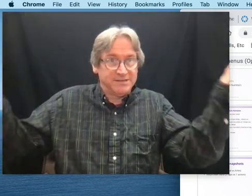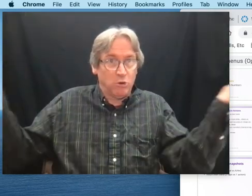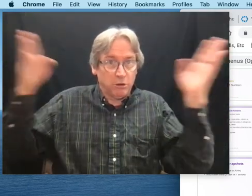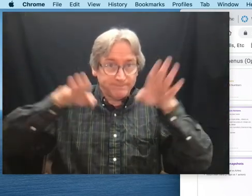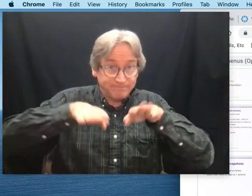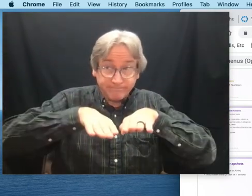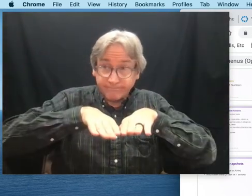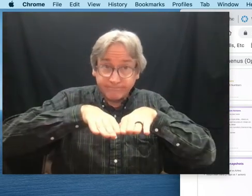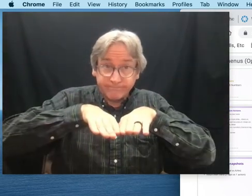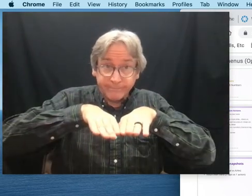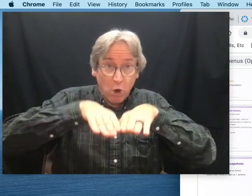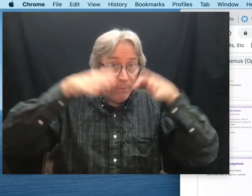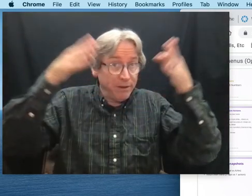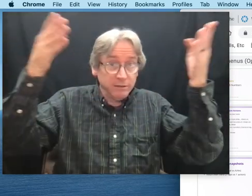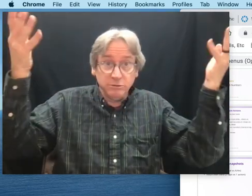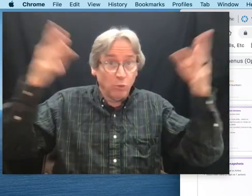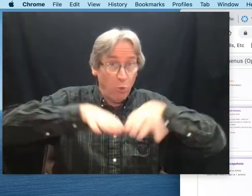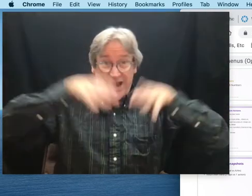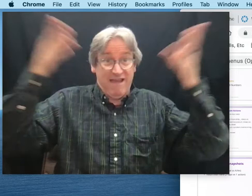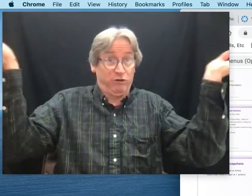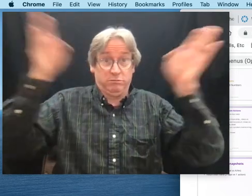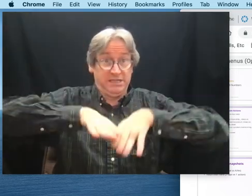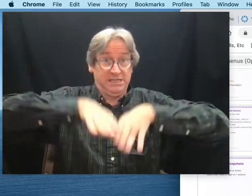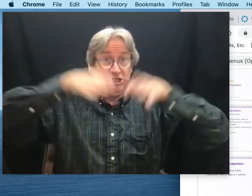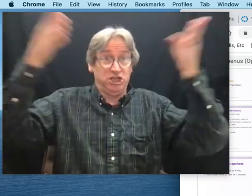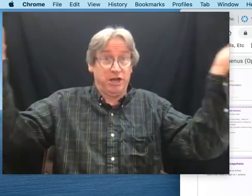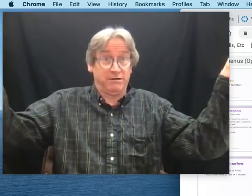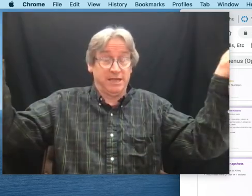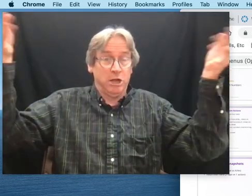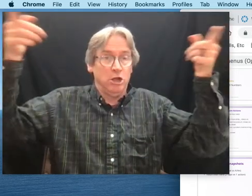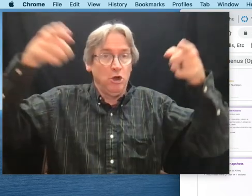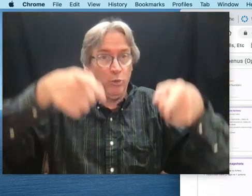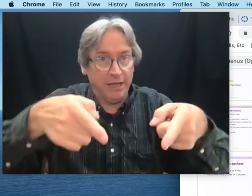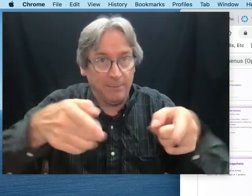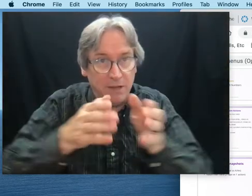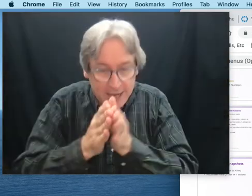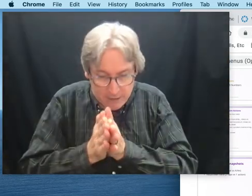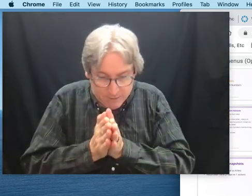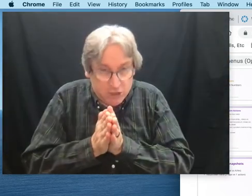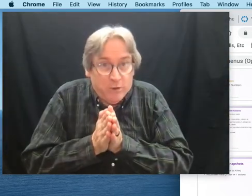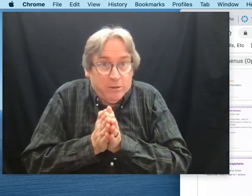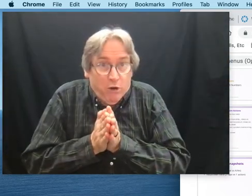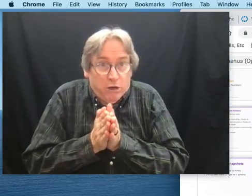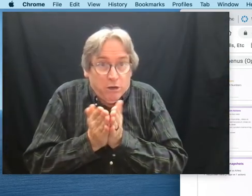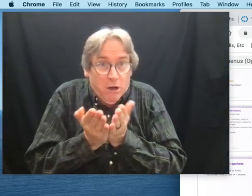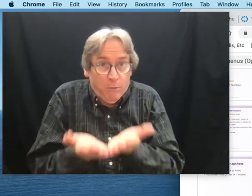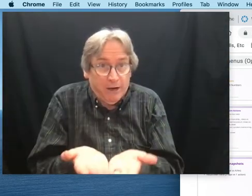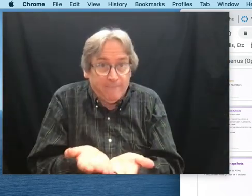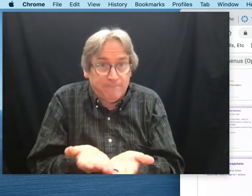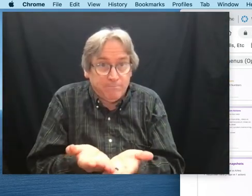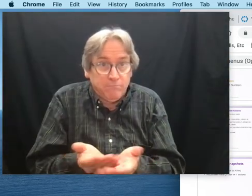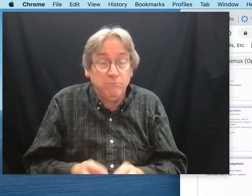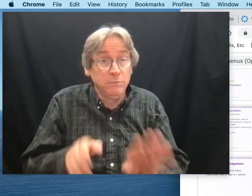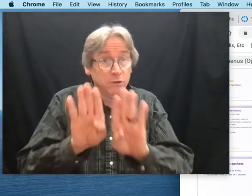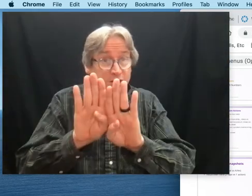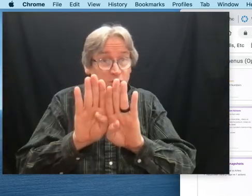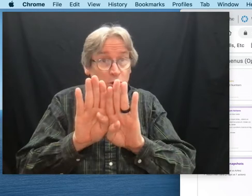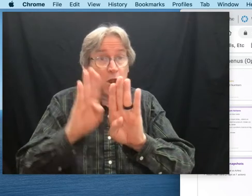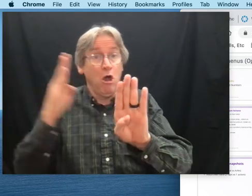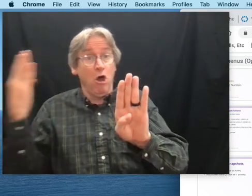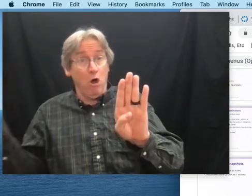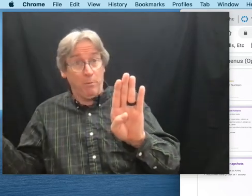open the store, open whatever. This is the generic sign. We can apply it by showing the book opening,